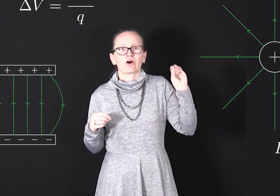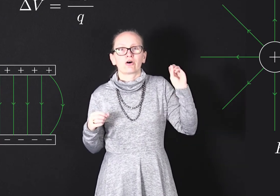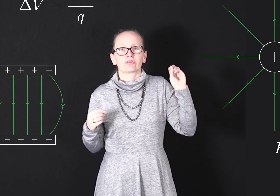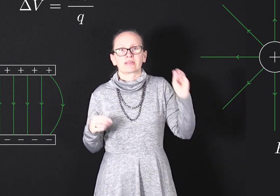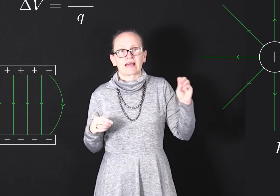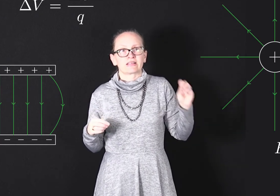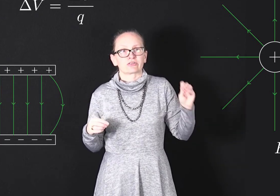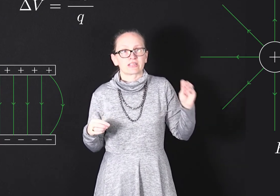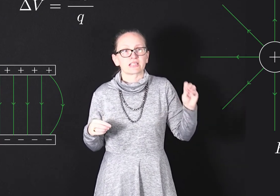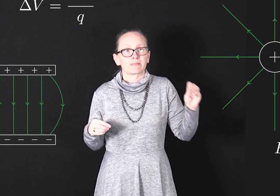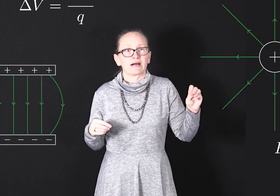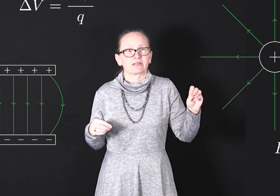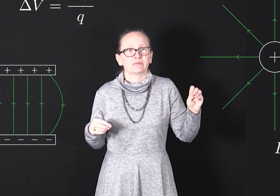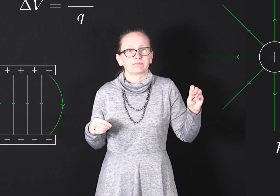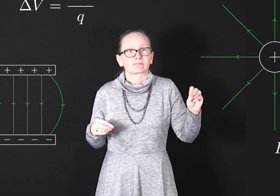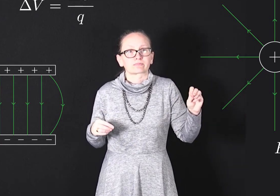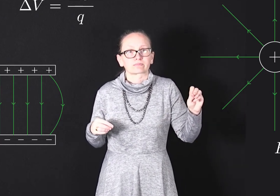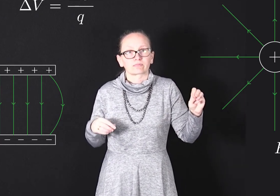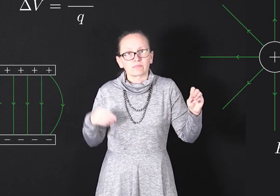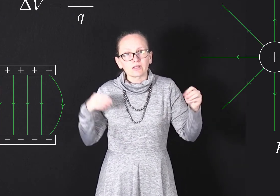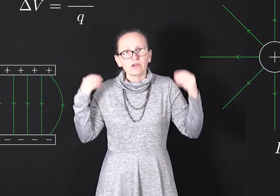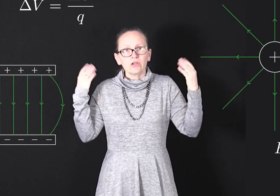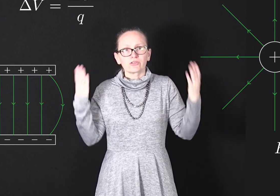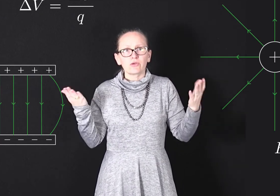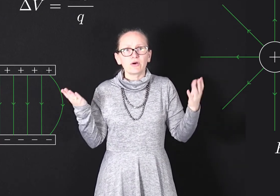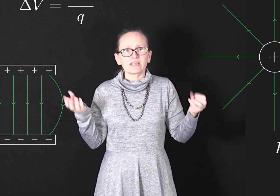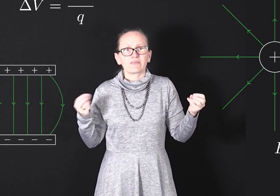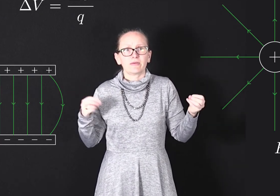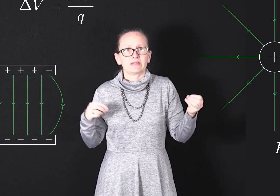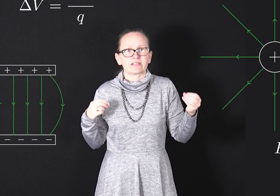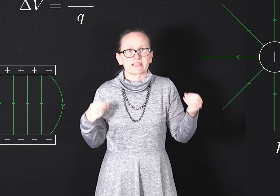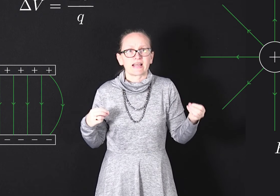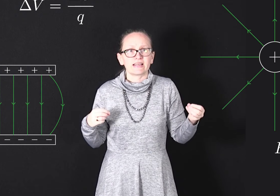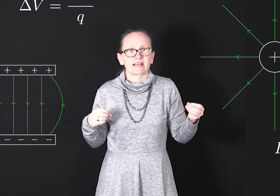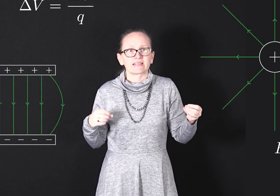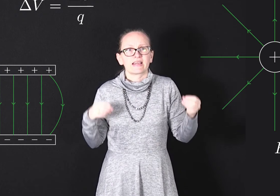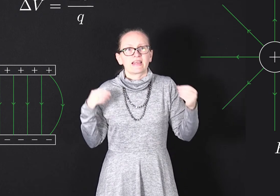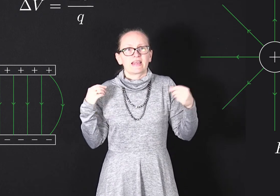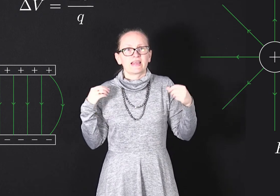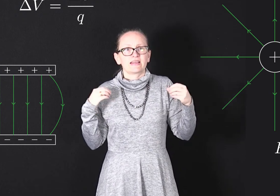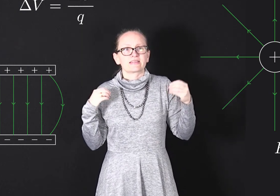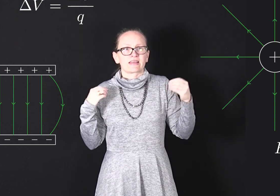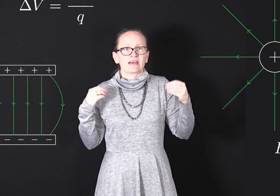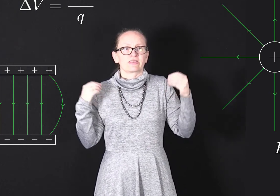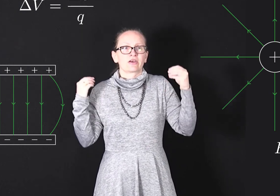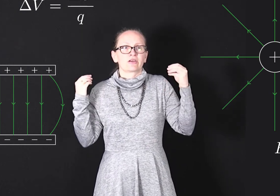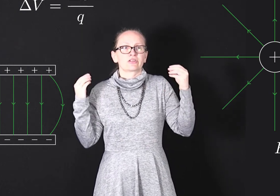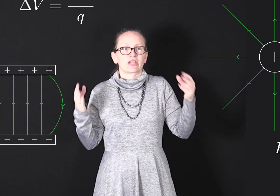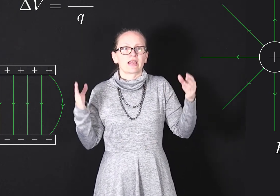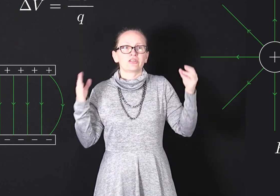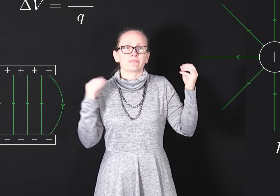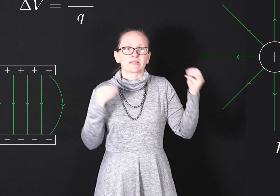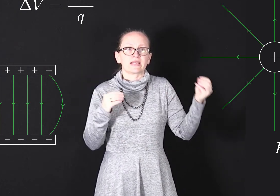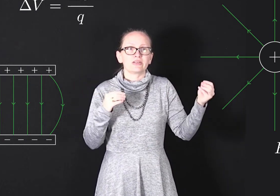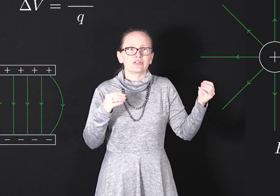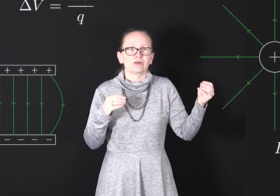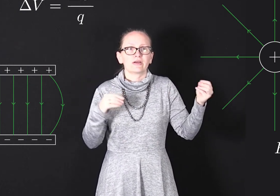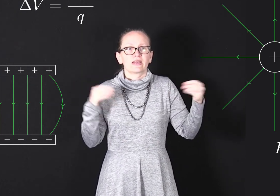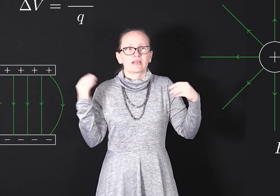on that little test particle. So what this formula is telling us is that the change in potential is